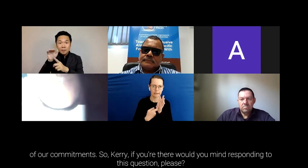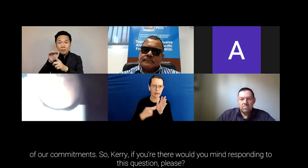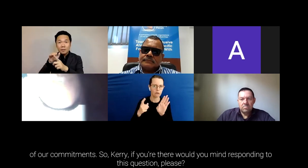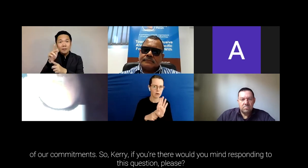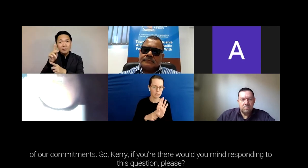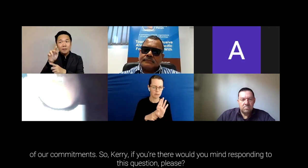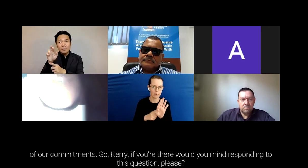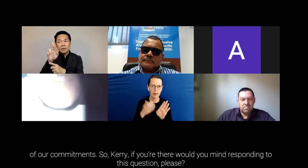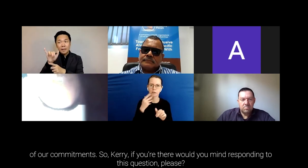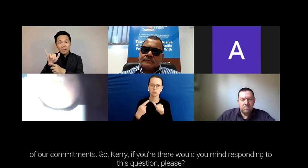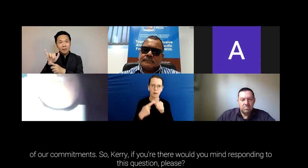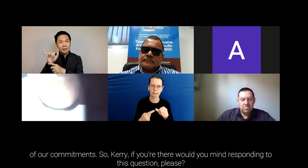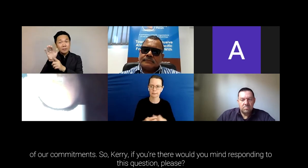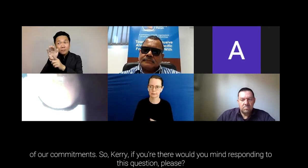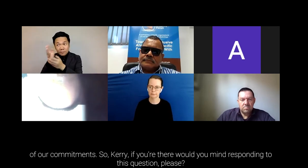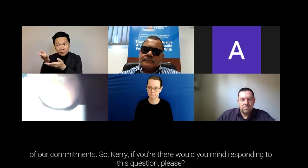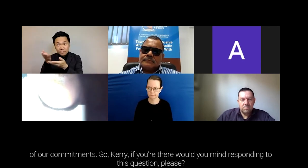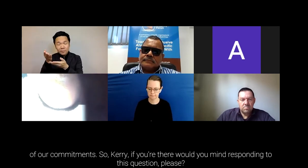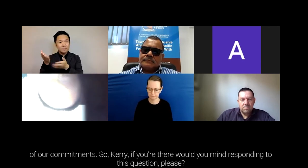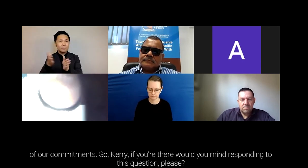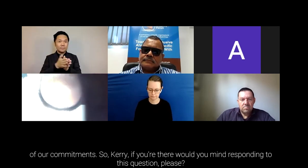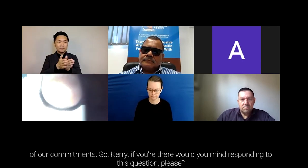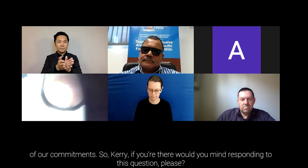responding to this question, please?